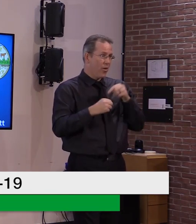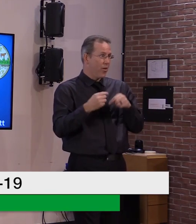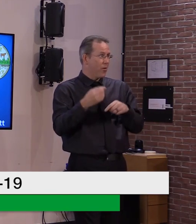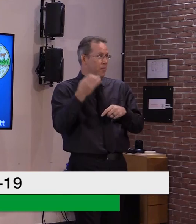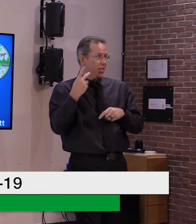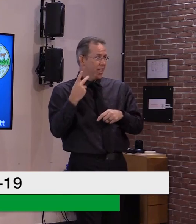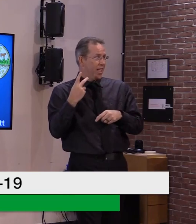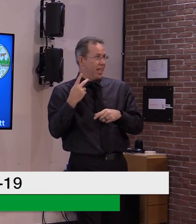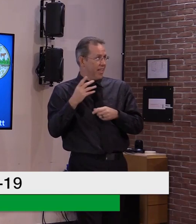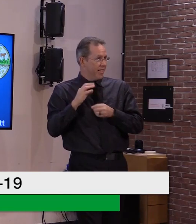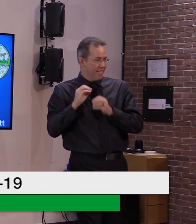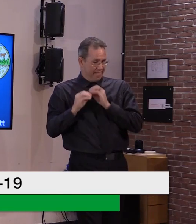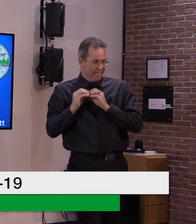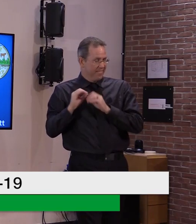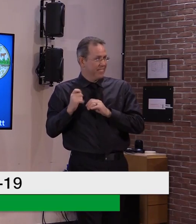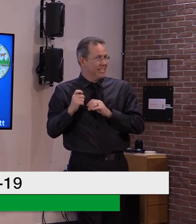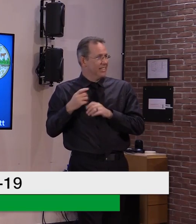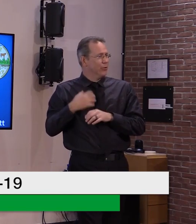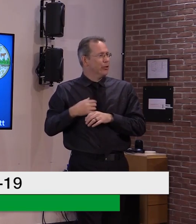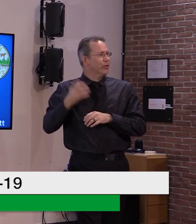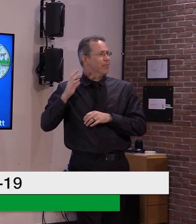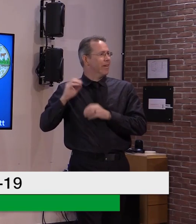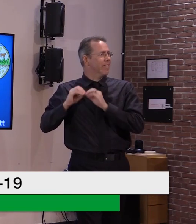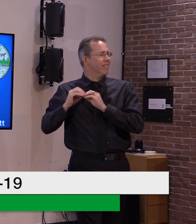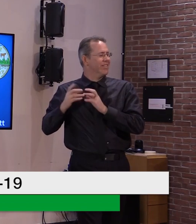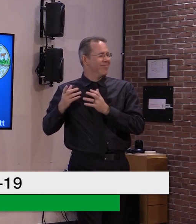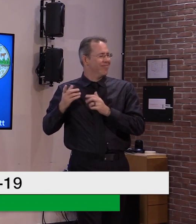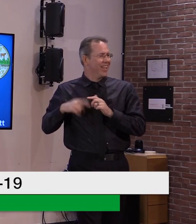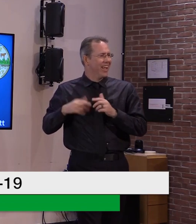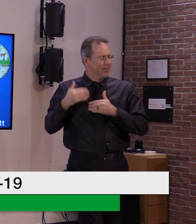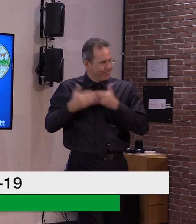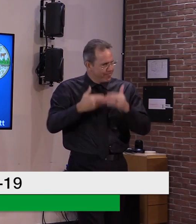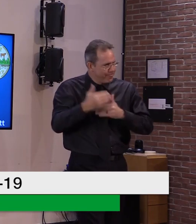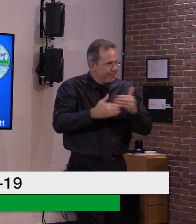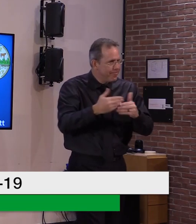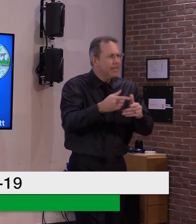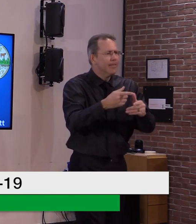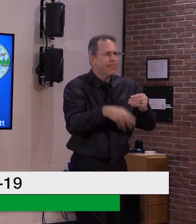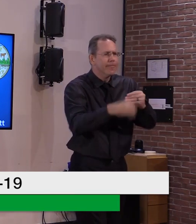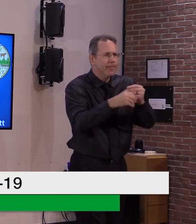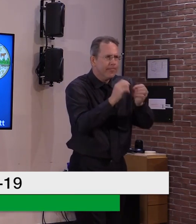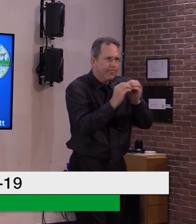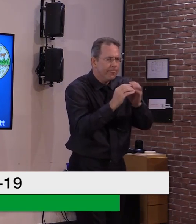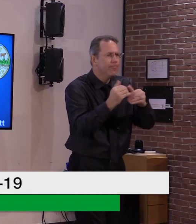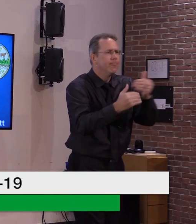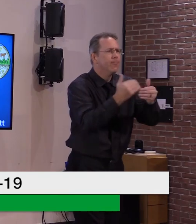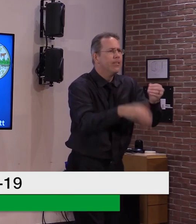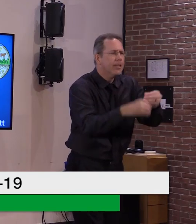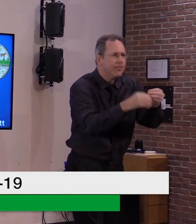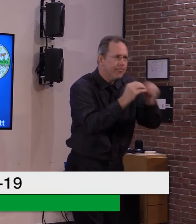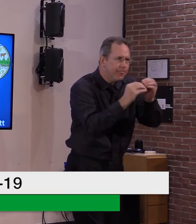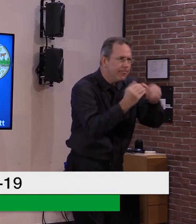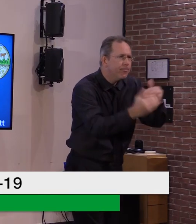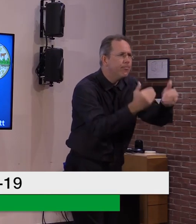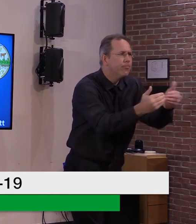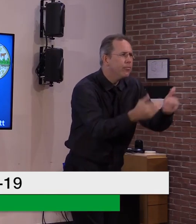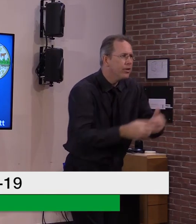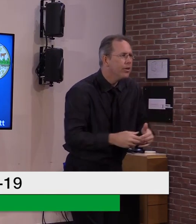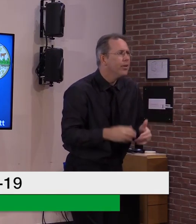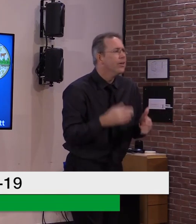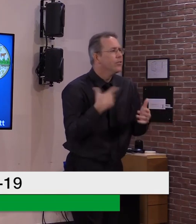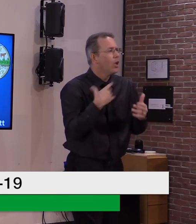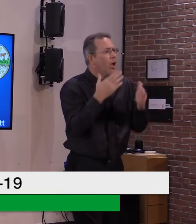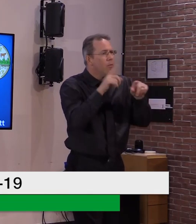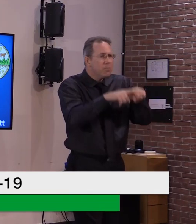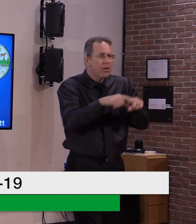can only look forward and do the best we can and and really reach out and i'm you know counting on the media to send